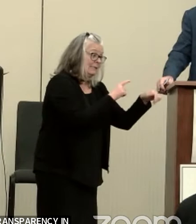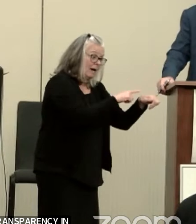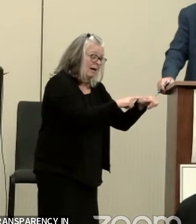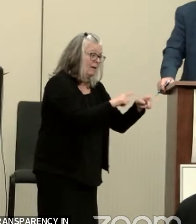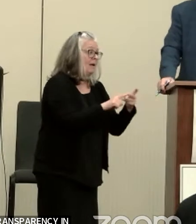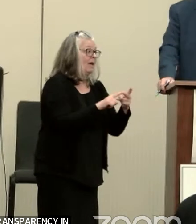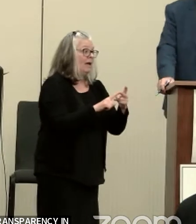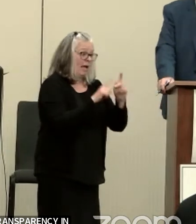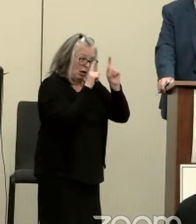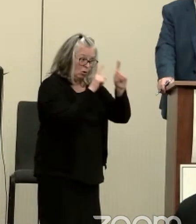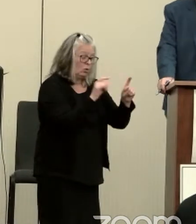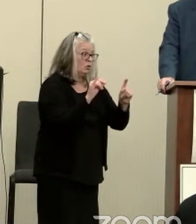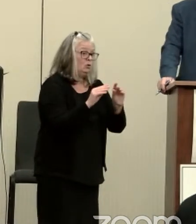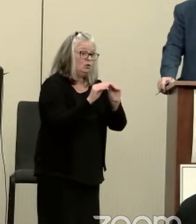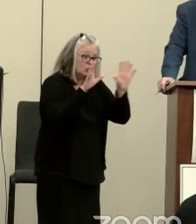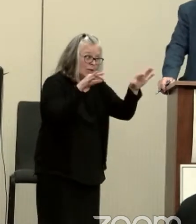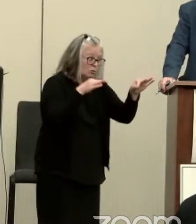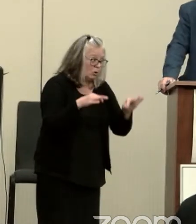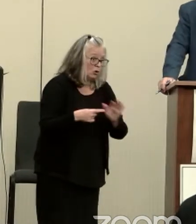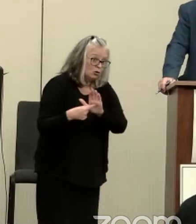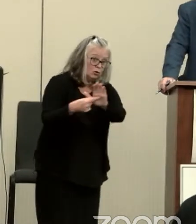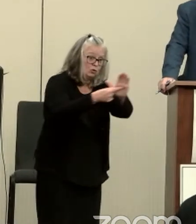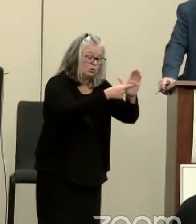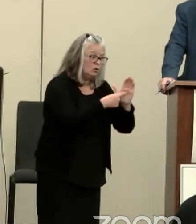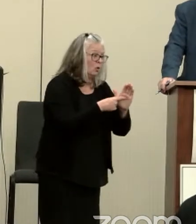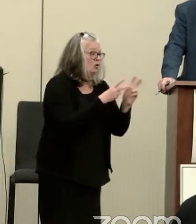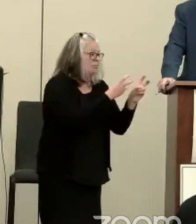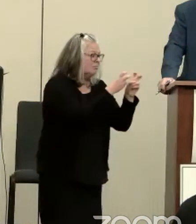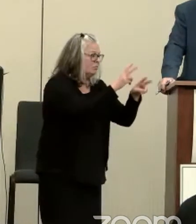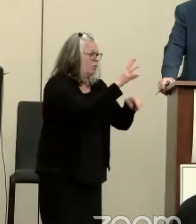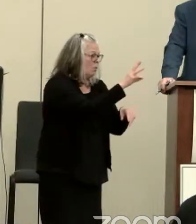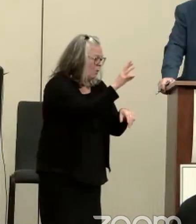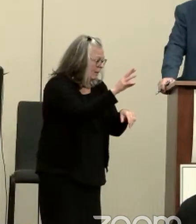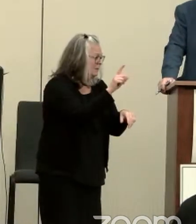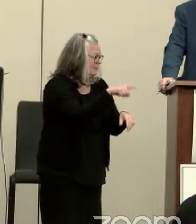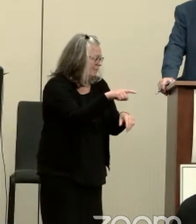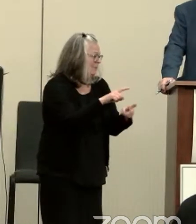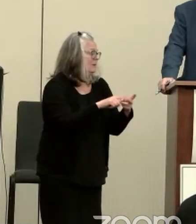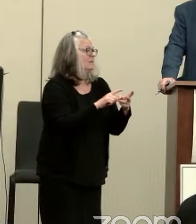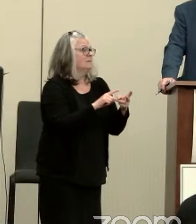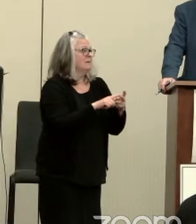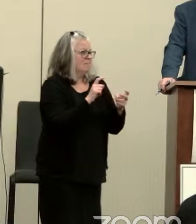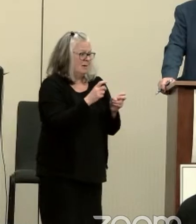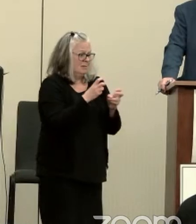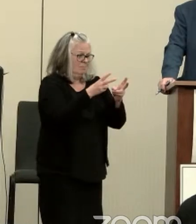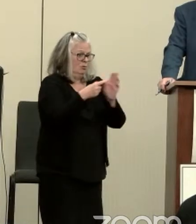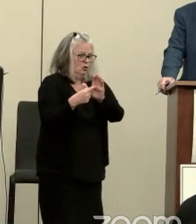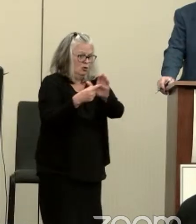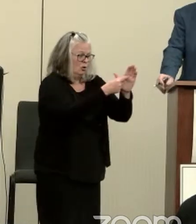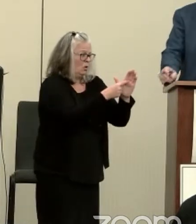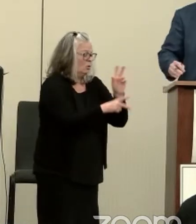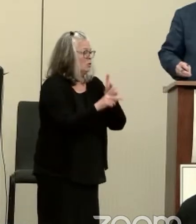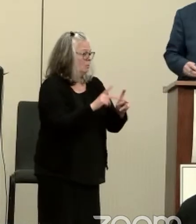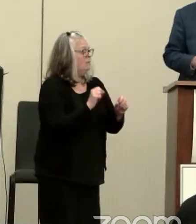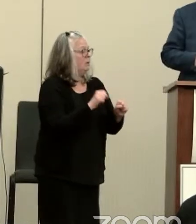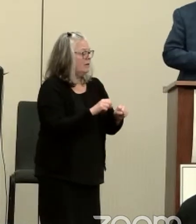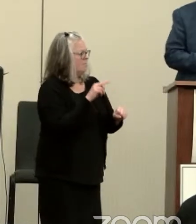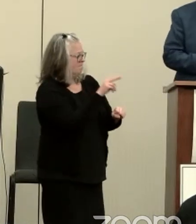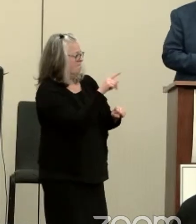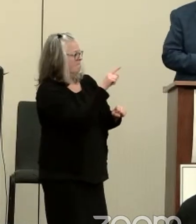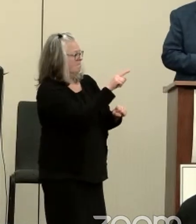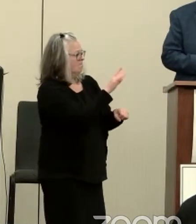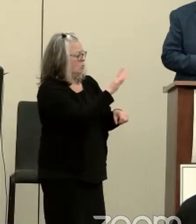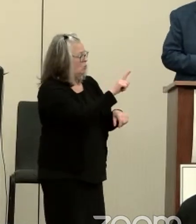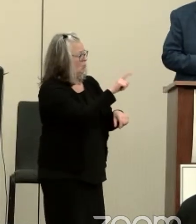people's needs will be met, need to be available on websites, need to be available so that we can hold one another